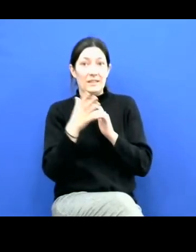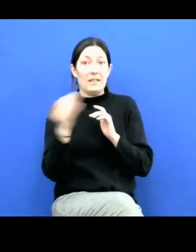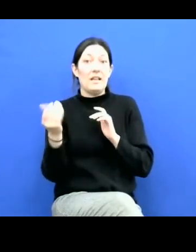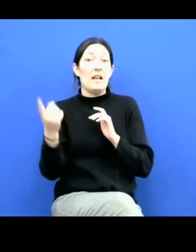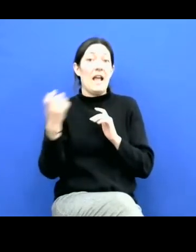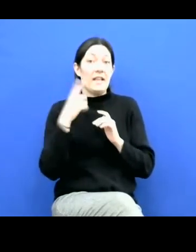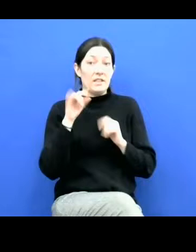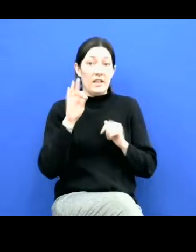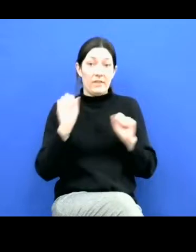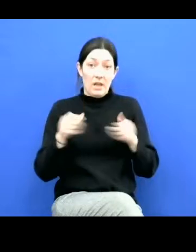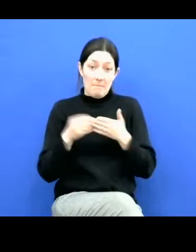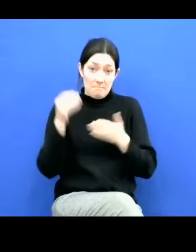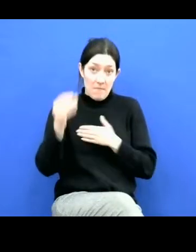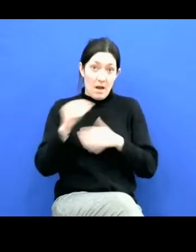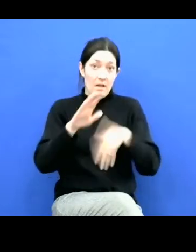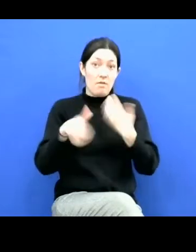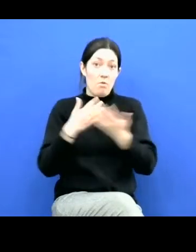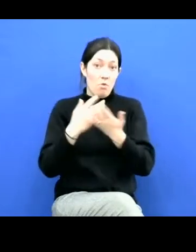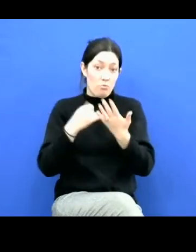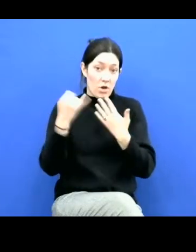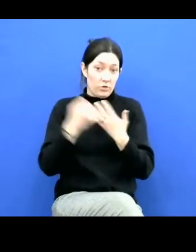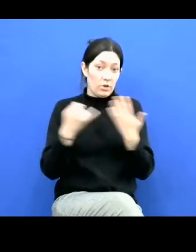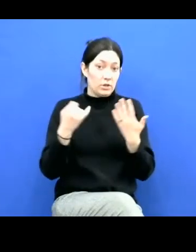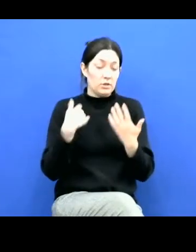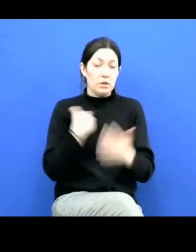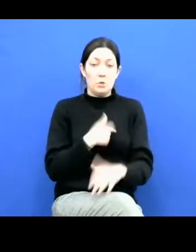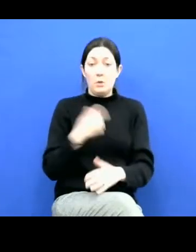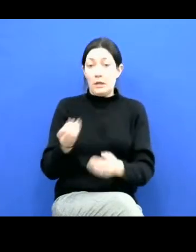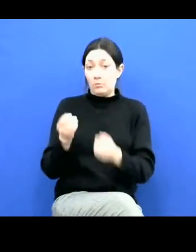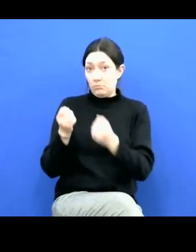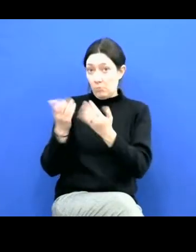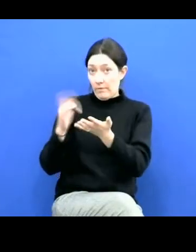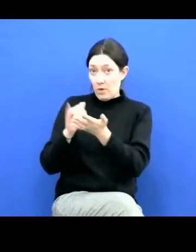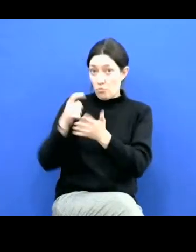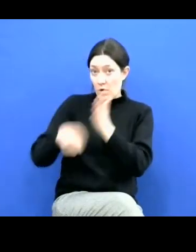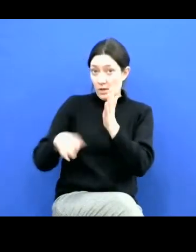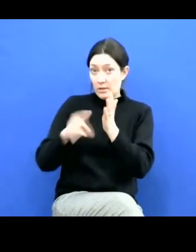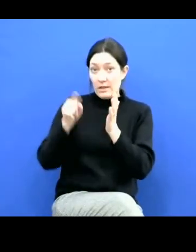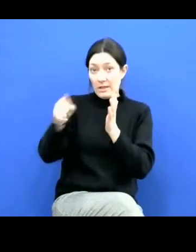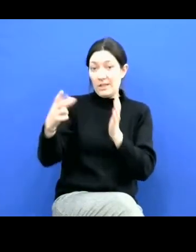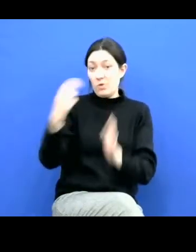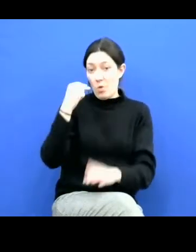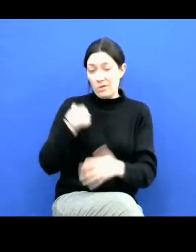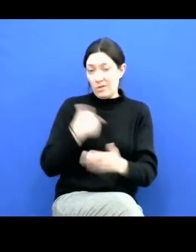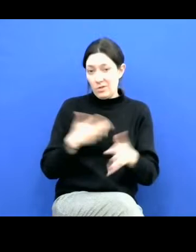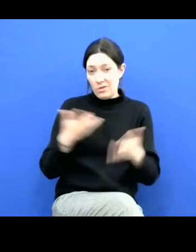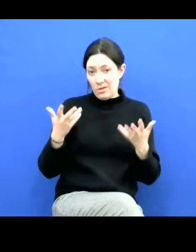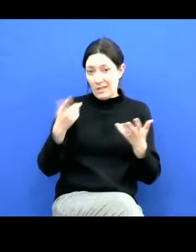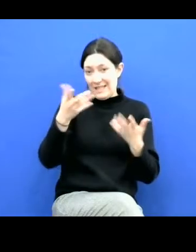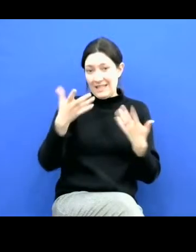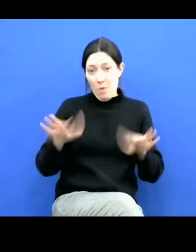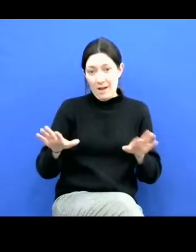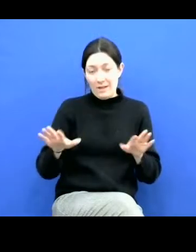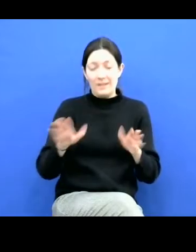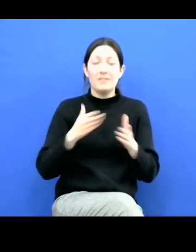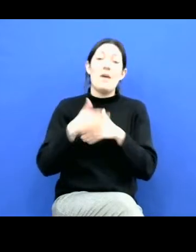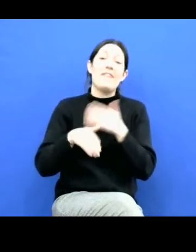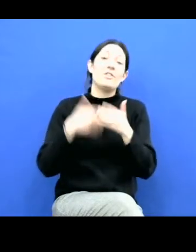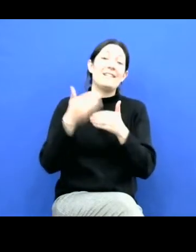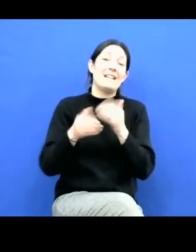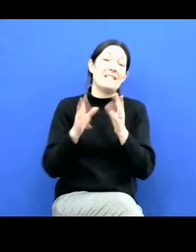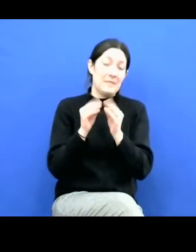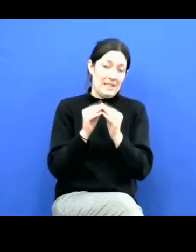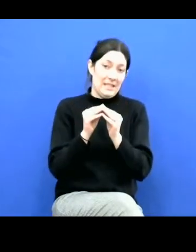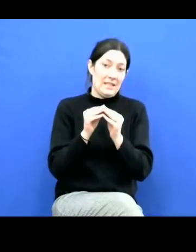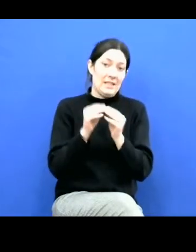project. We gave him a price and he decided not to. After the last meeting, Mr. Berardi approached me in the hallway and